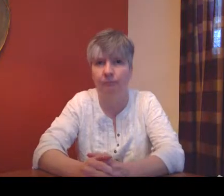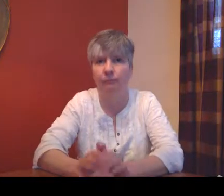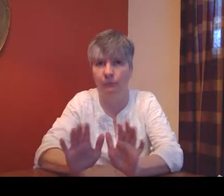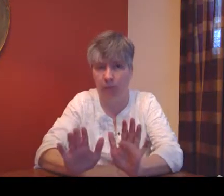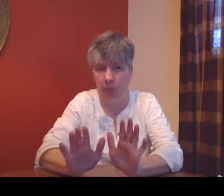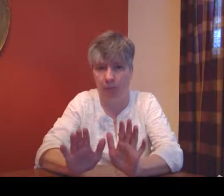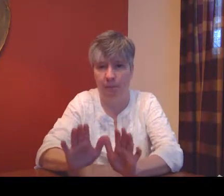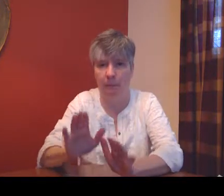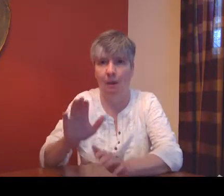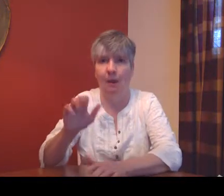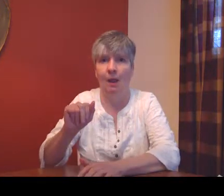Messiah.